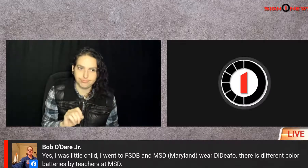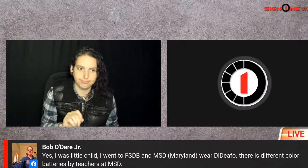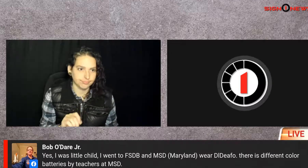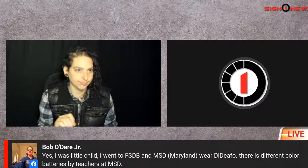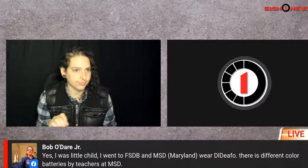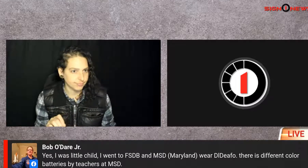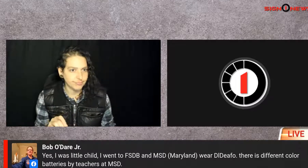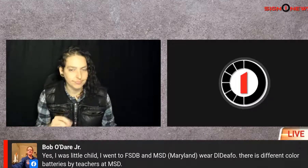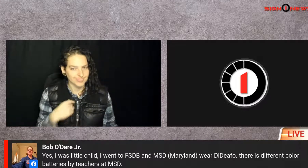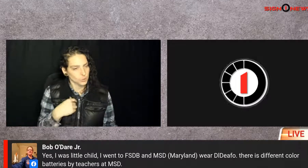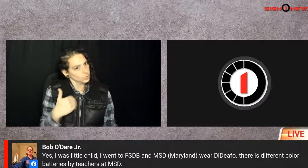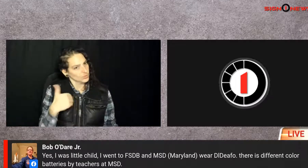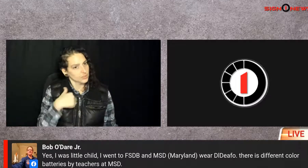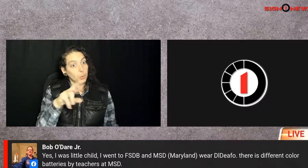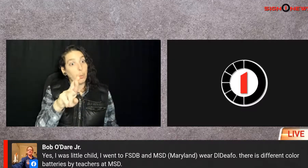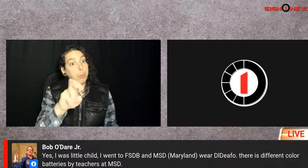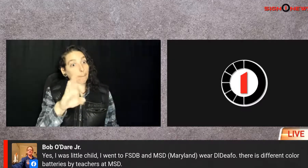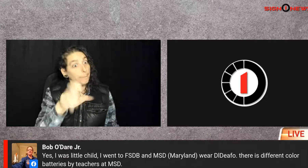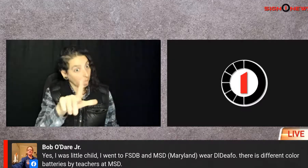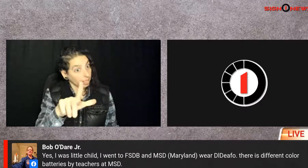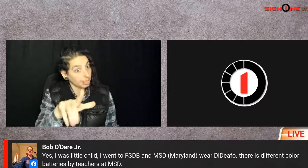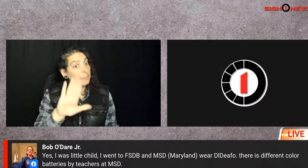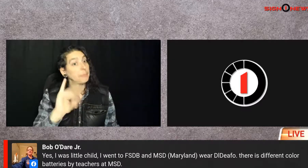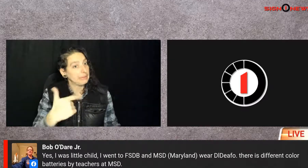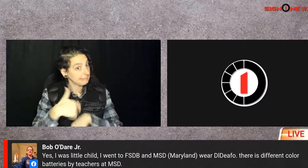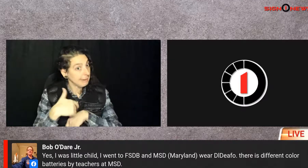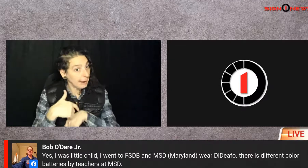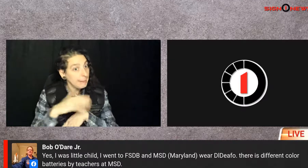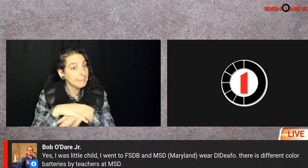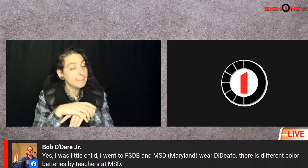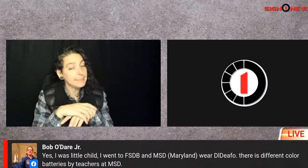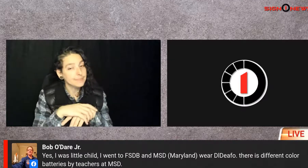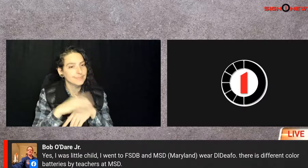I remember using it in elementary school.